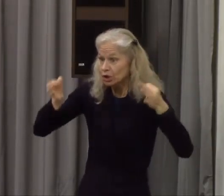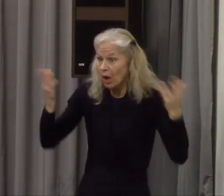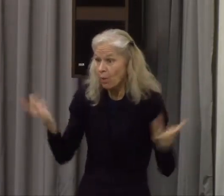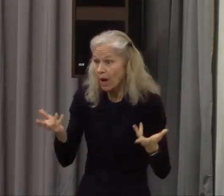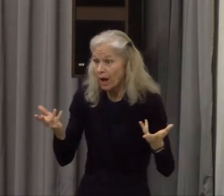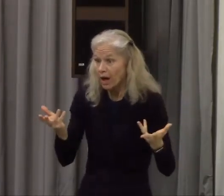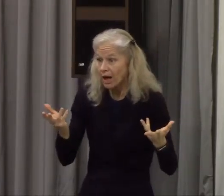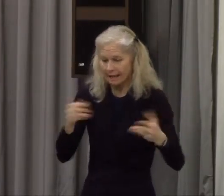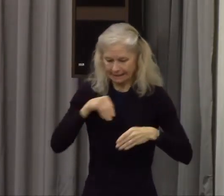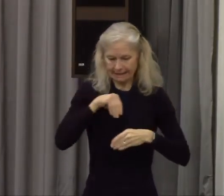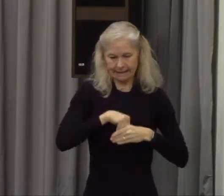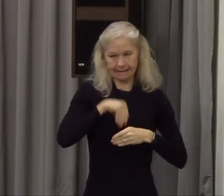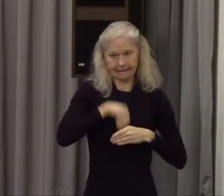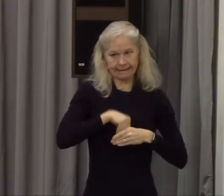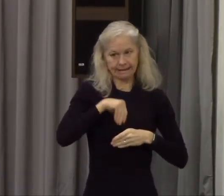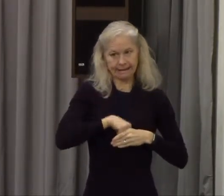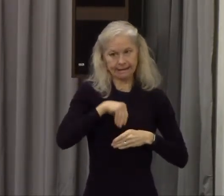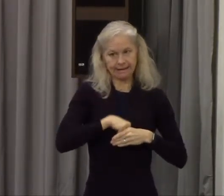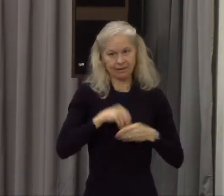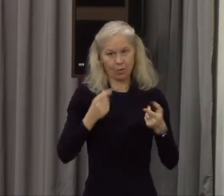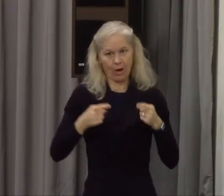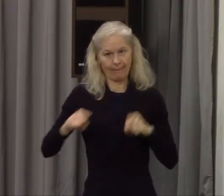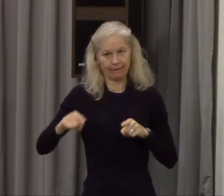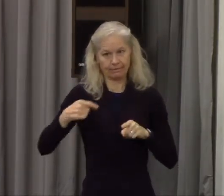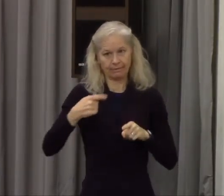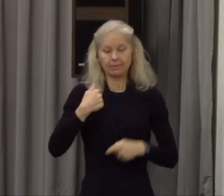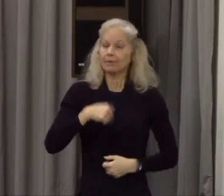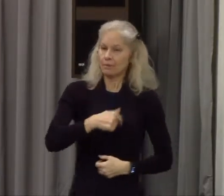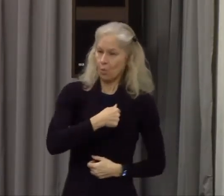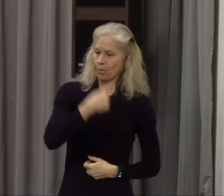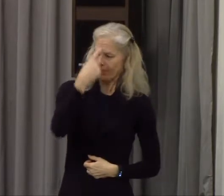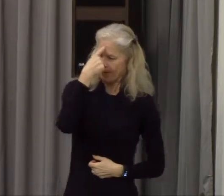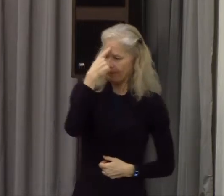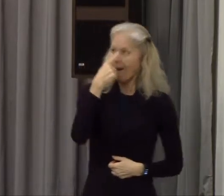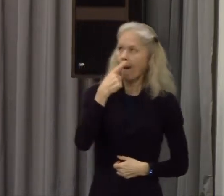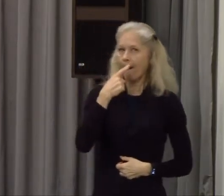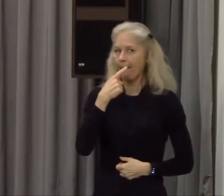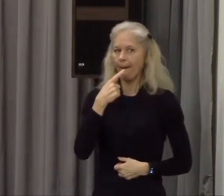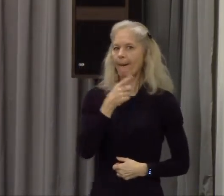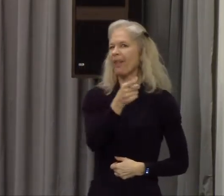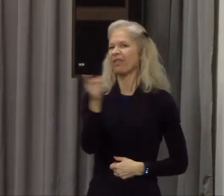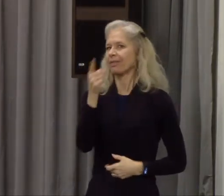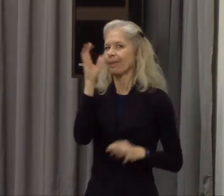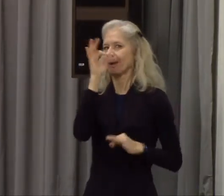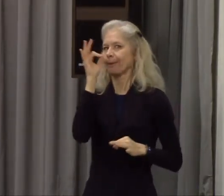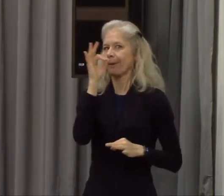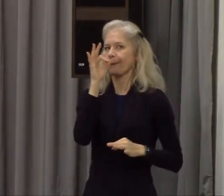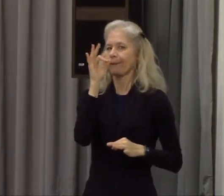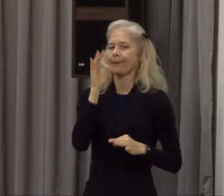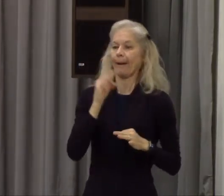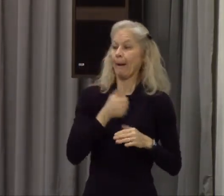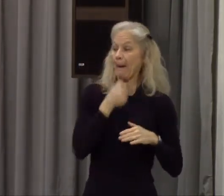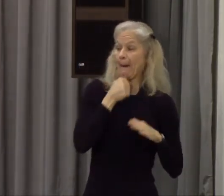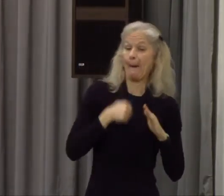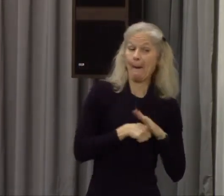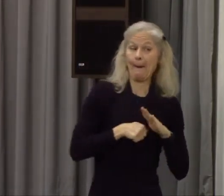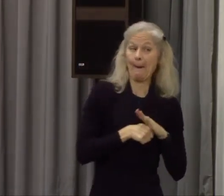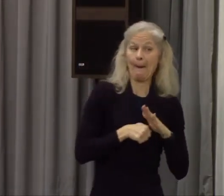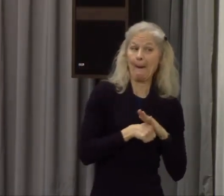in them. And God knows on the inside everyone who said, whether it said on the outside or not, he knows what it said on the inside,